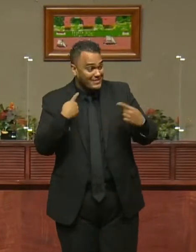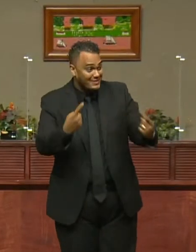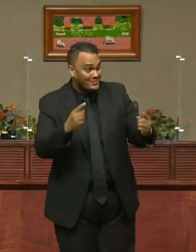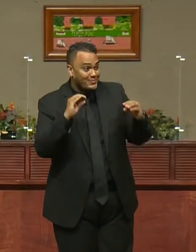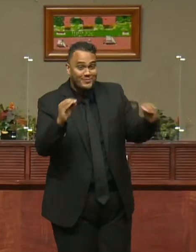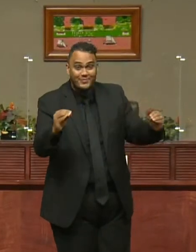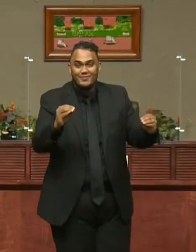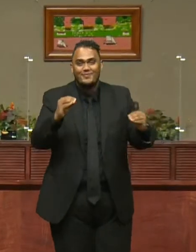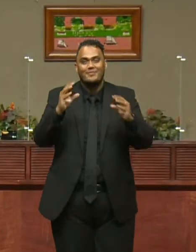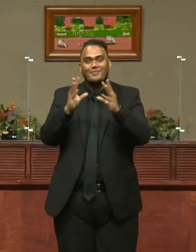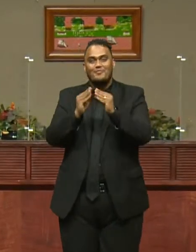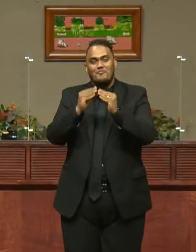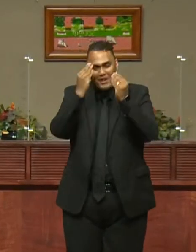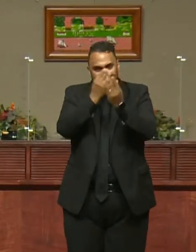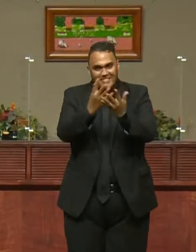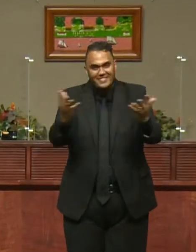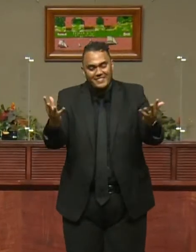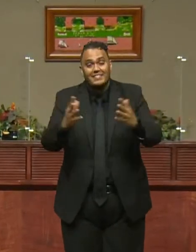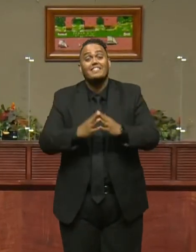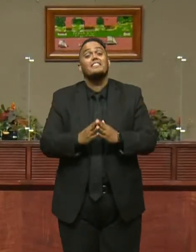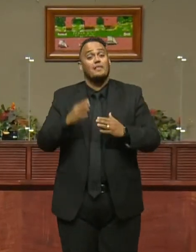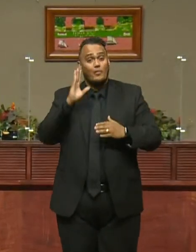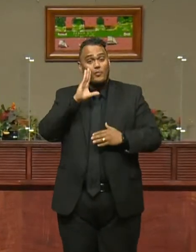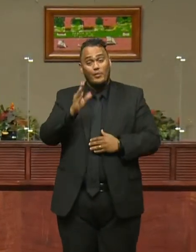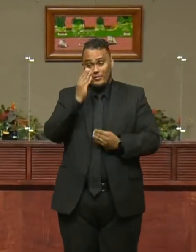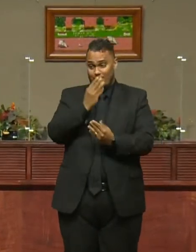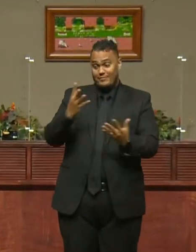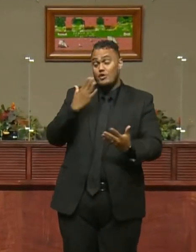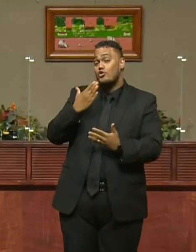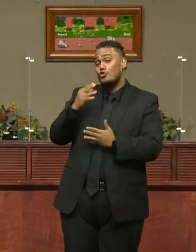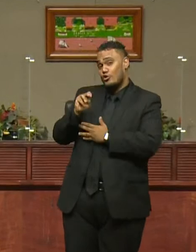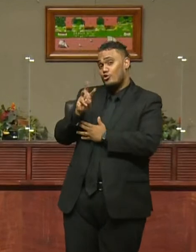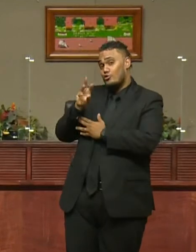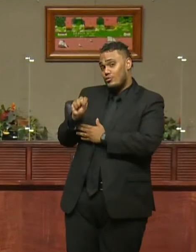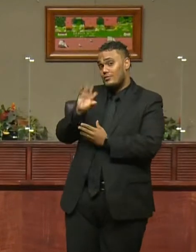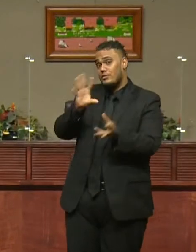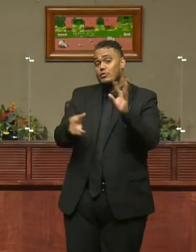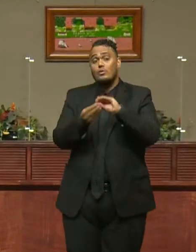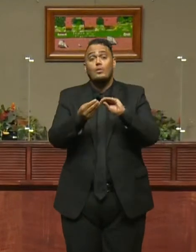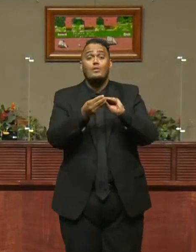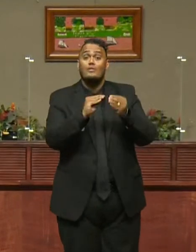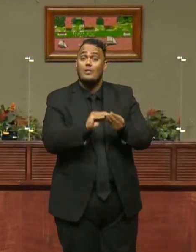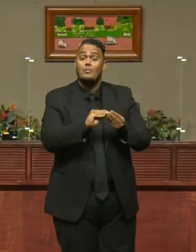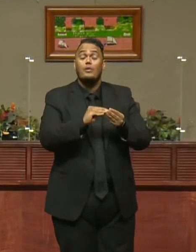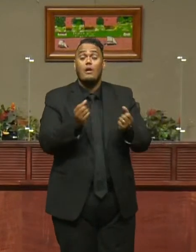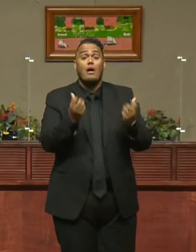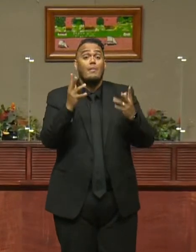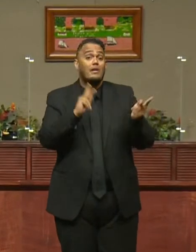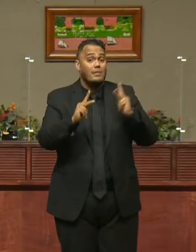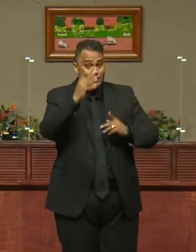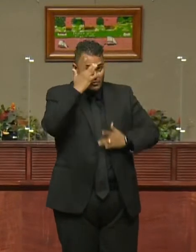news. As the Mayor mentioned, the total number of cases in our county is at